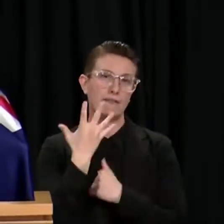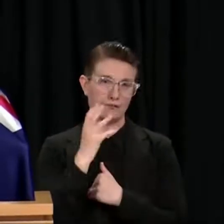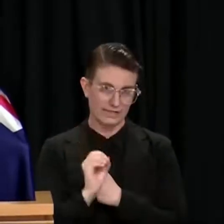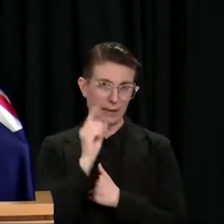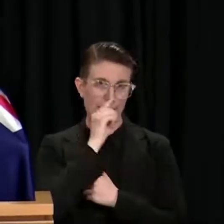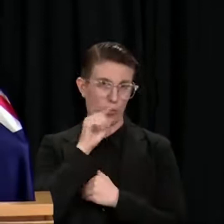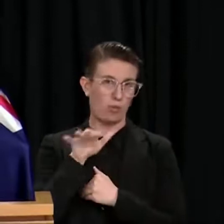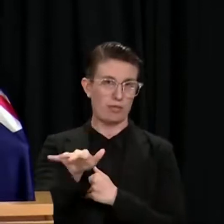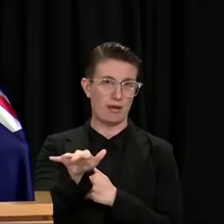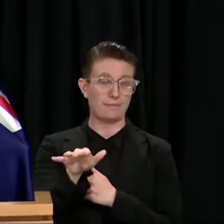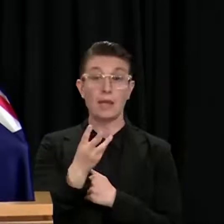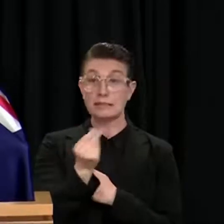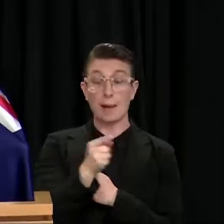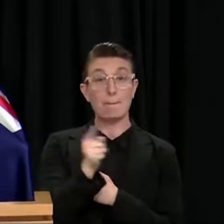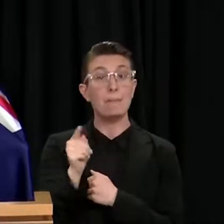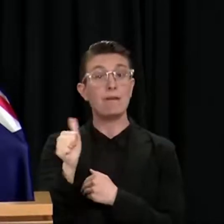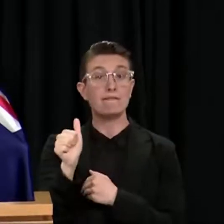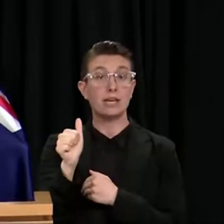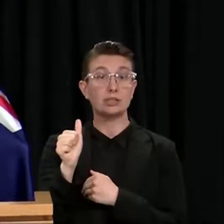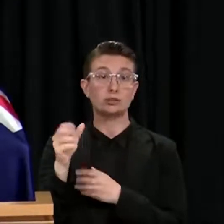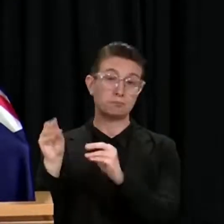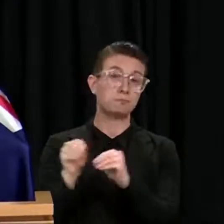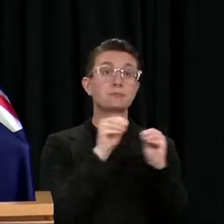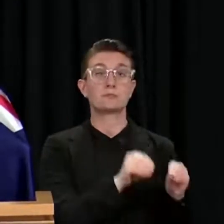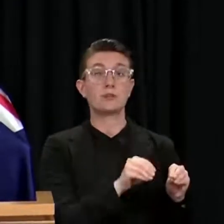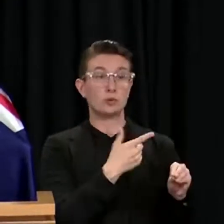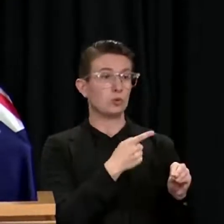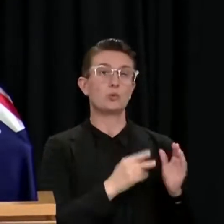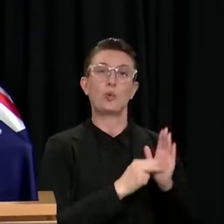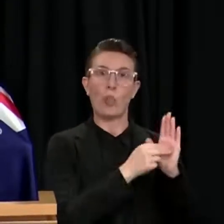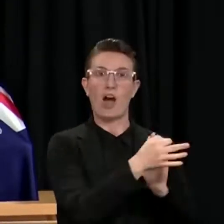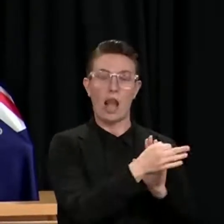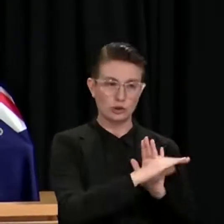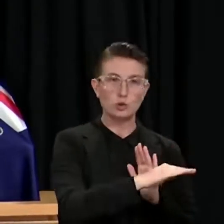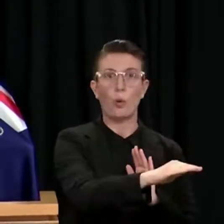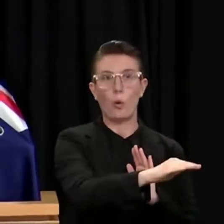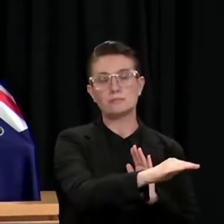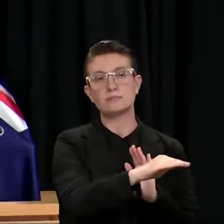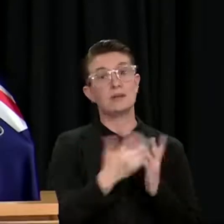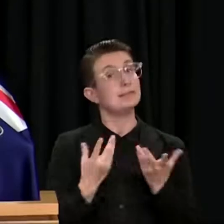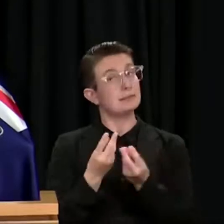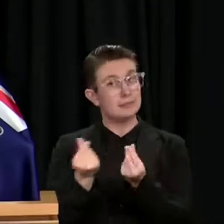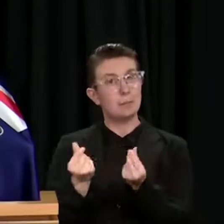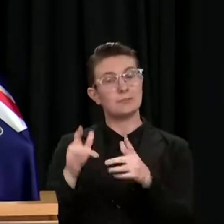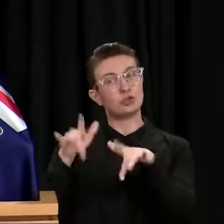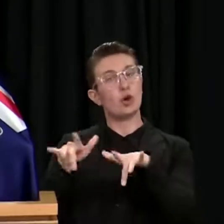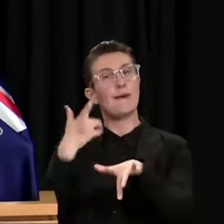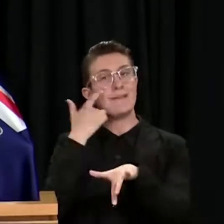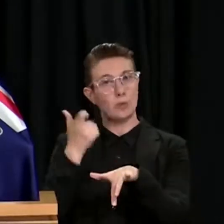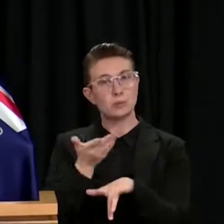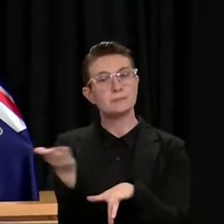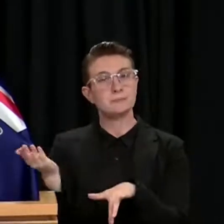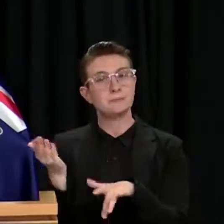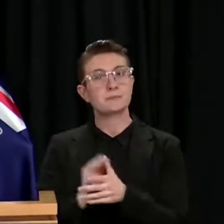have been transported to shore. However, there is a number still remaining on the island who are currently unaccounted for. I